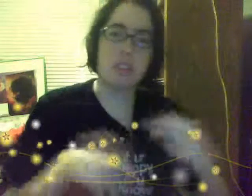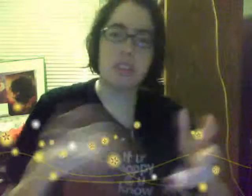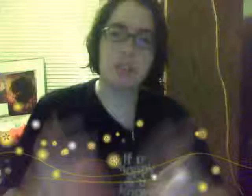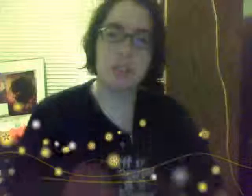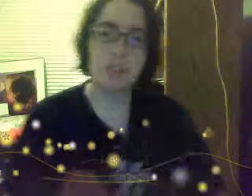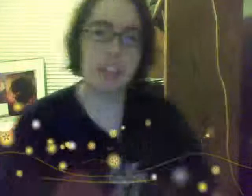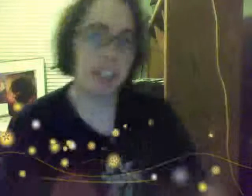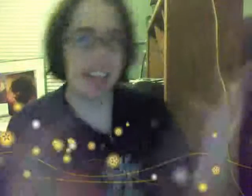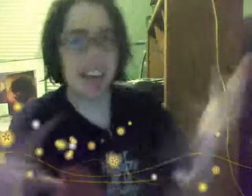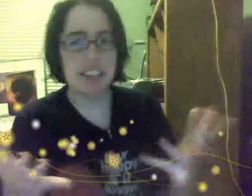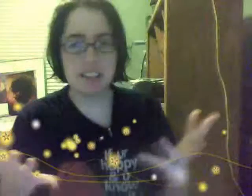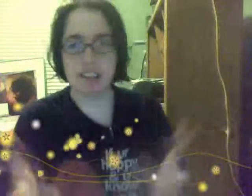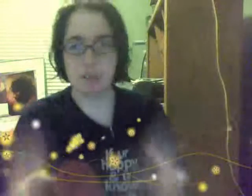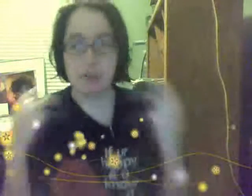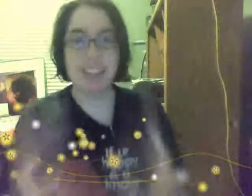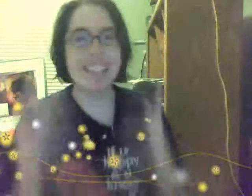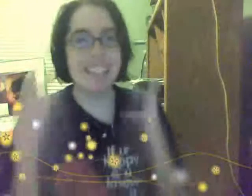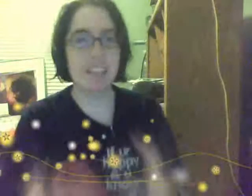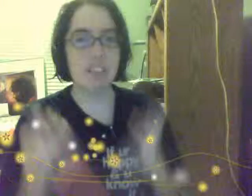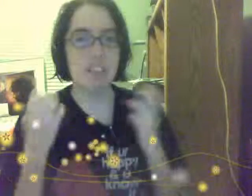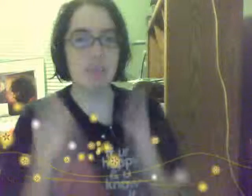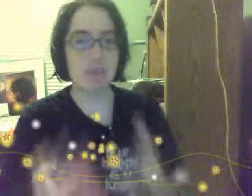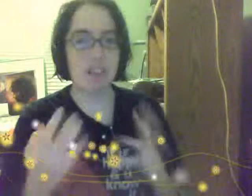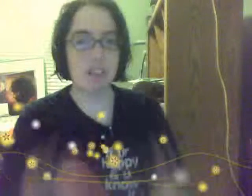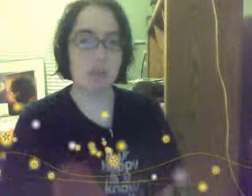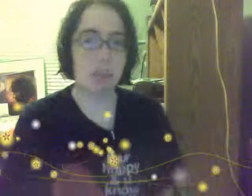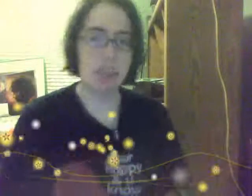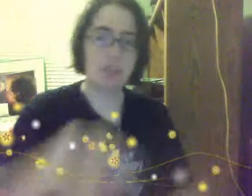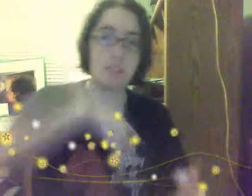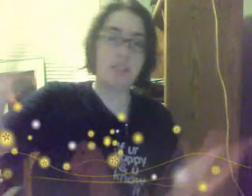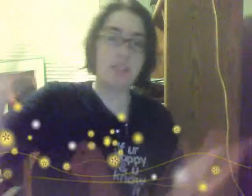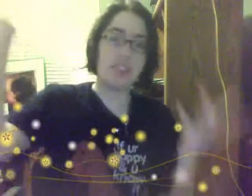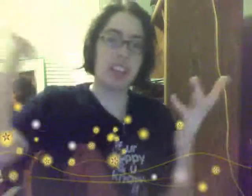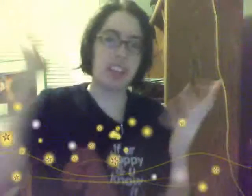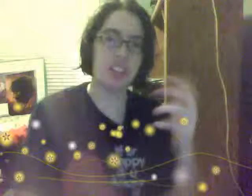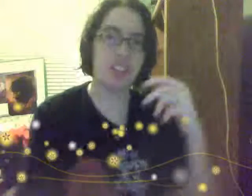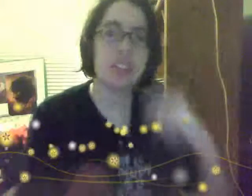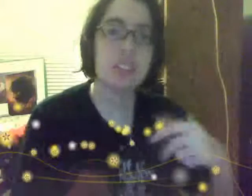just throws away like, "Hey, this is what the guilty remnants are about. Fuck that shit."